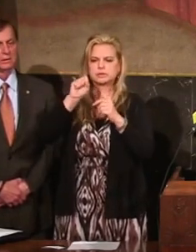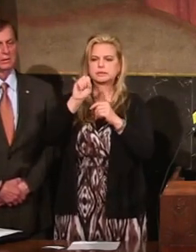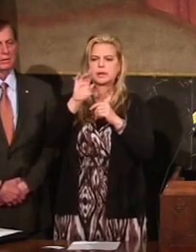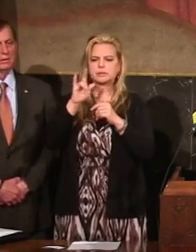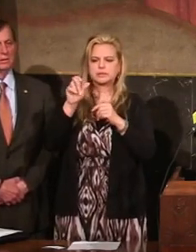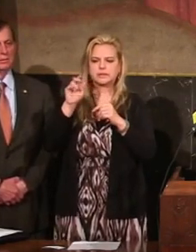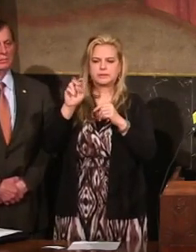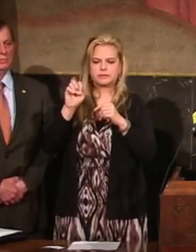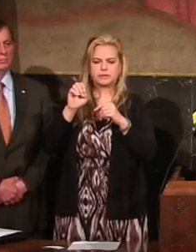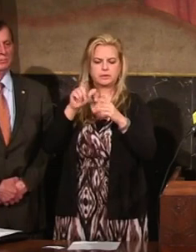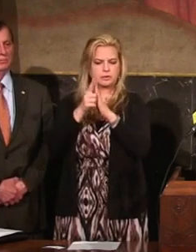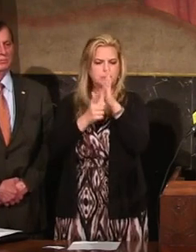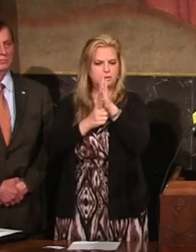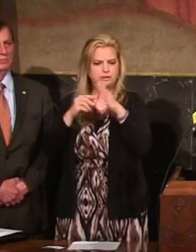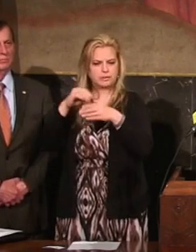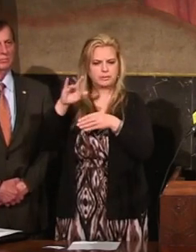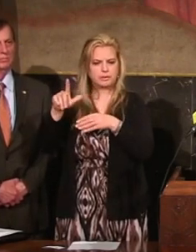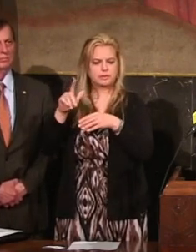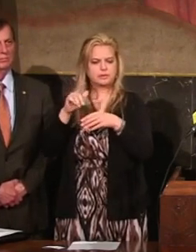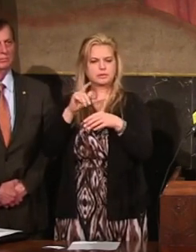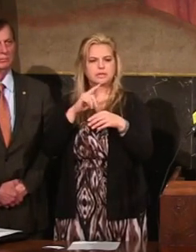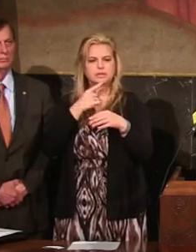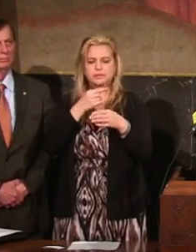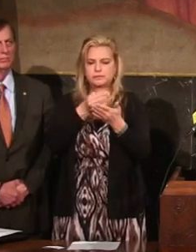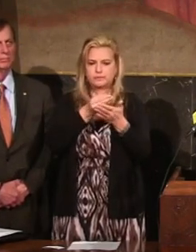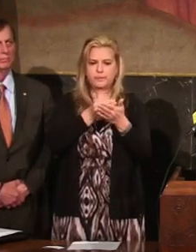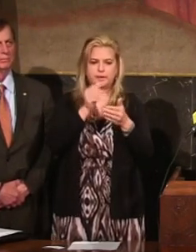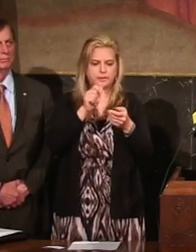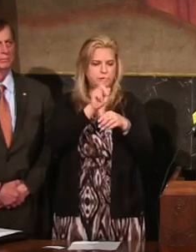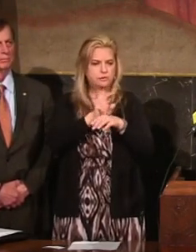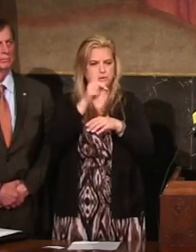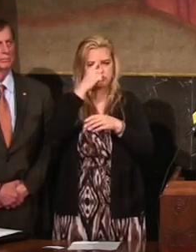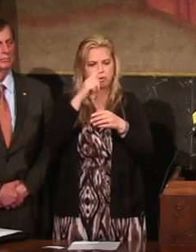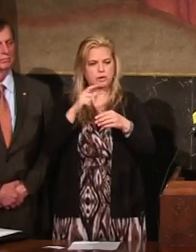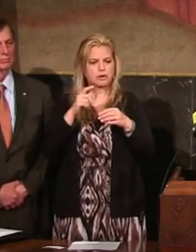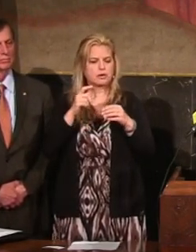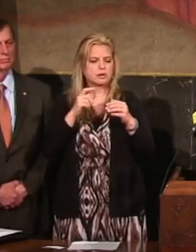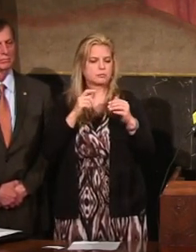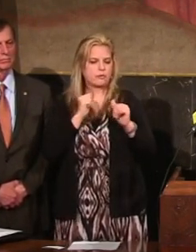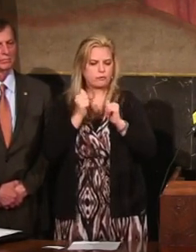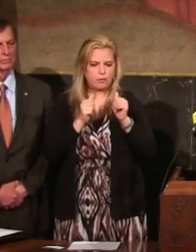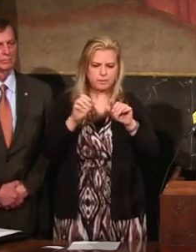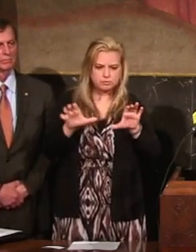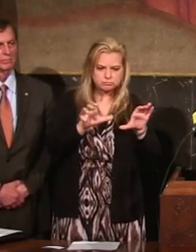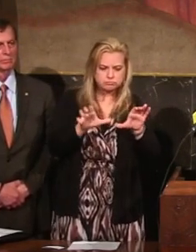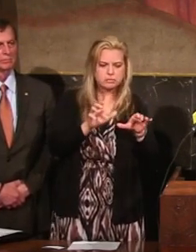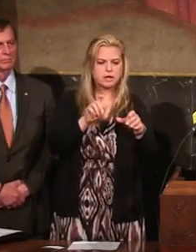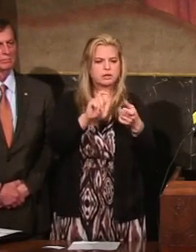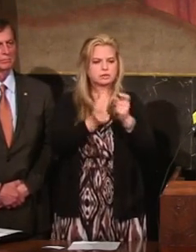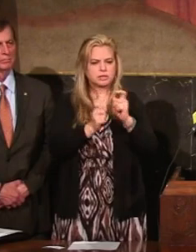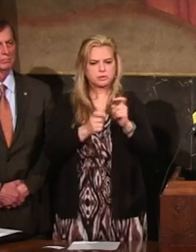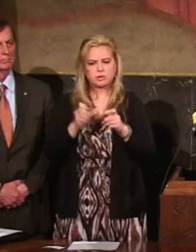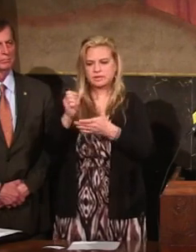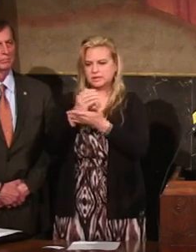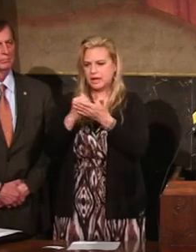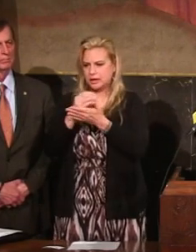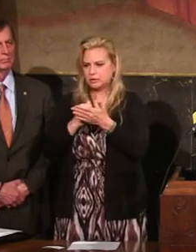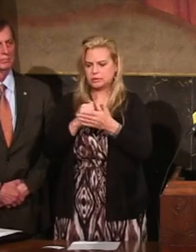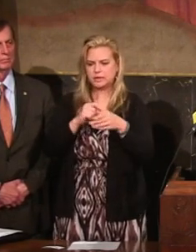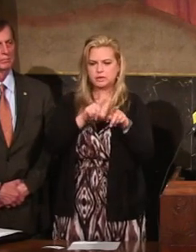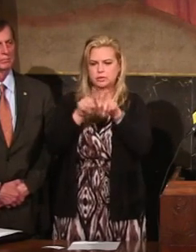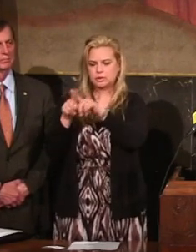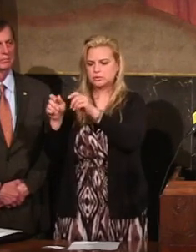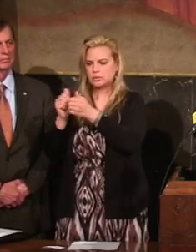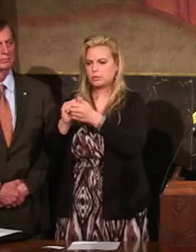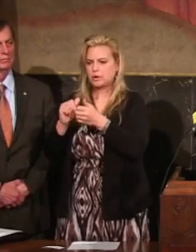amendment specifies that no funds may be used for performance adjustments or salary adjustments in accordance with a compensation plan that may be